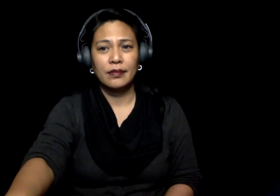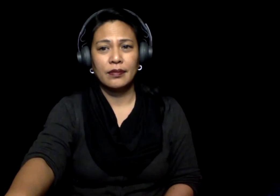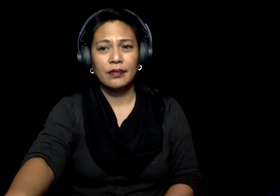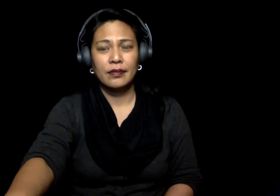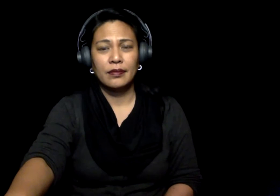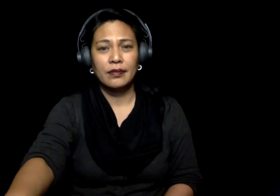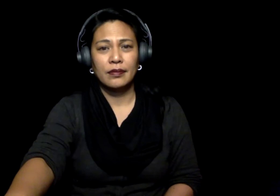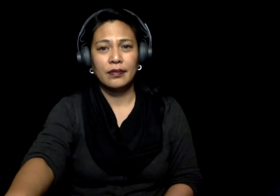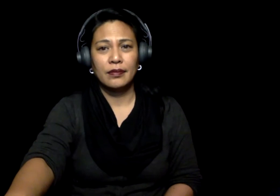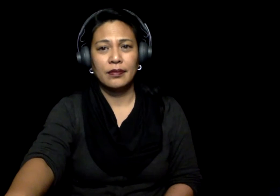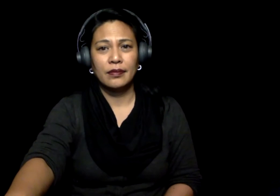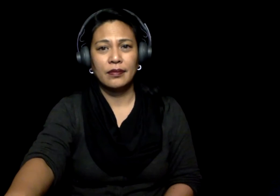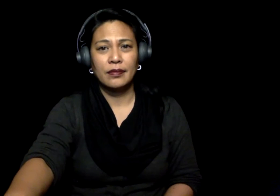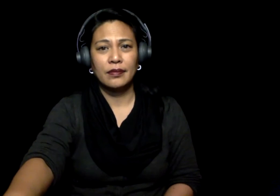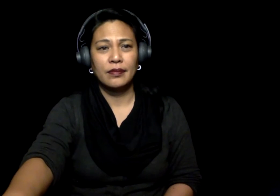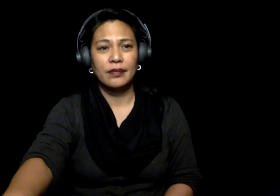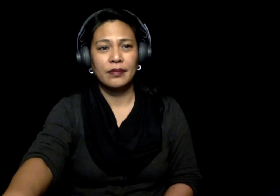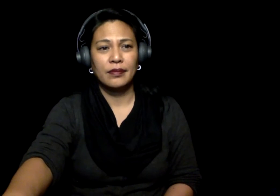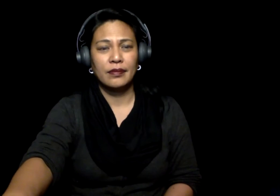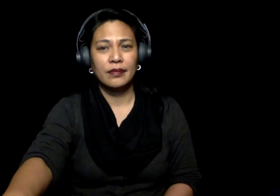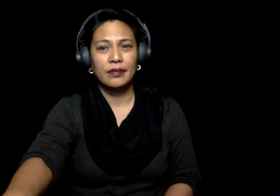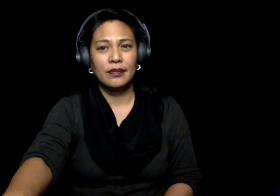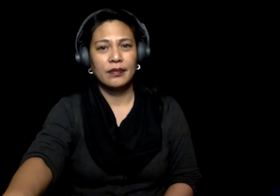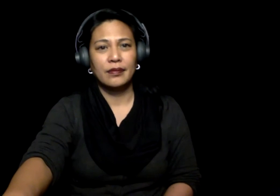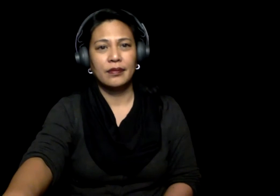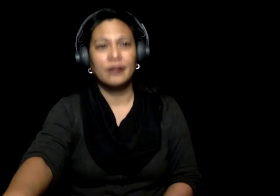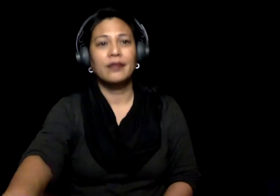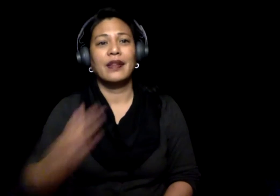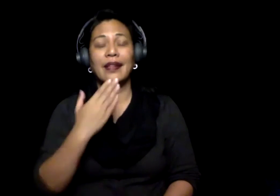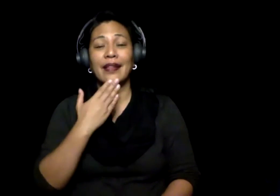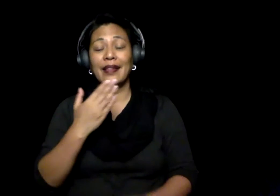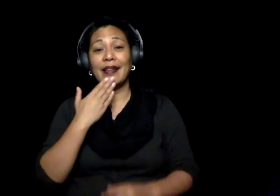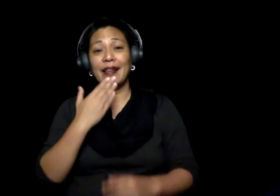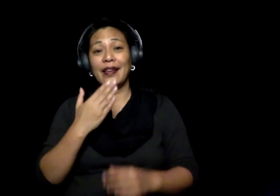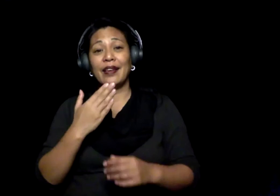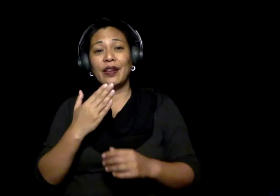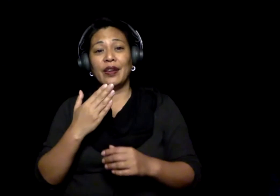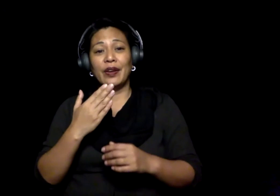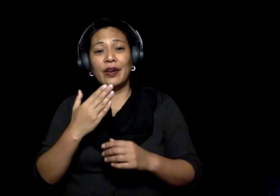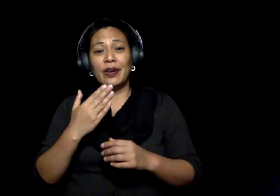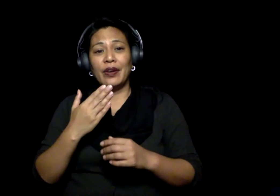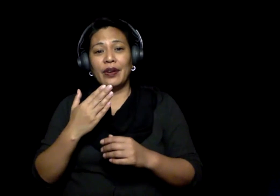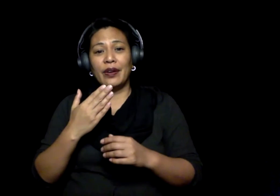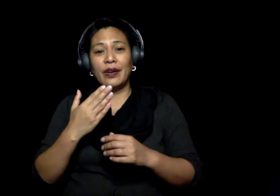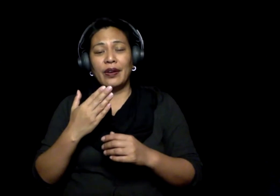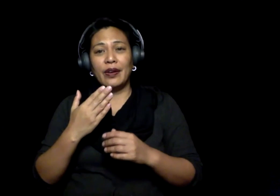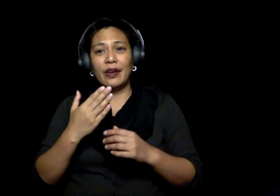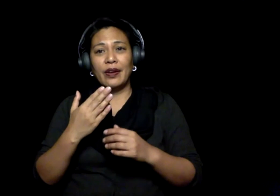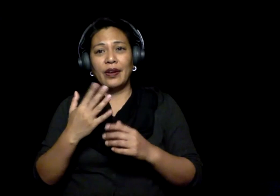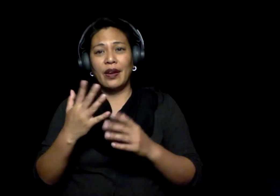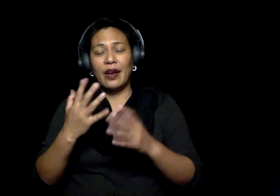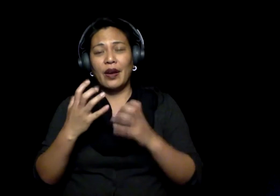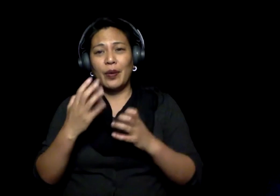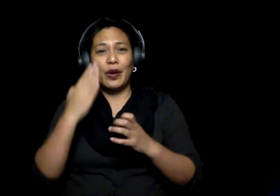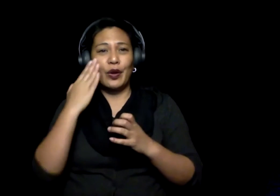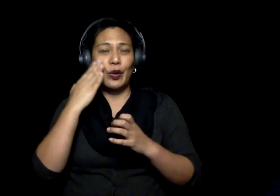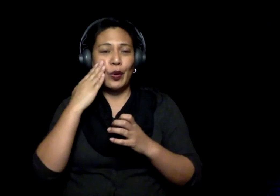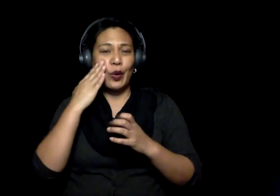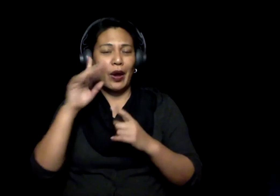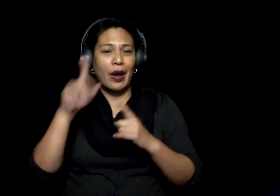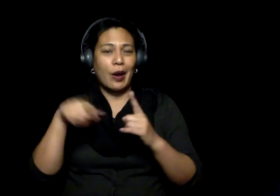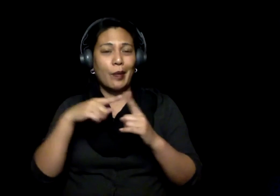Thank you. I'd like to ask about an open studio kind